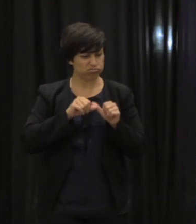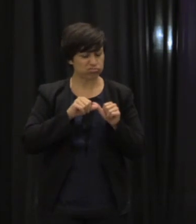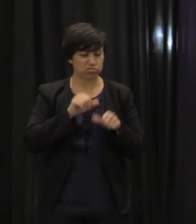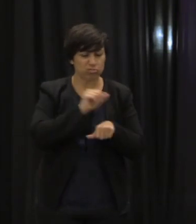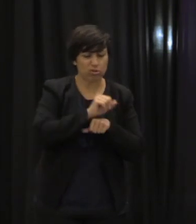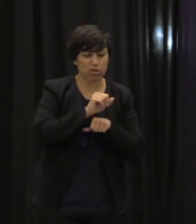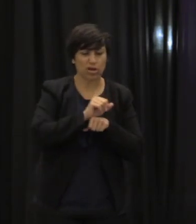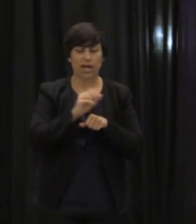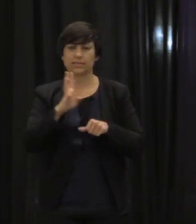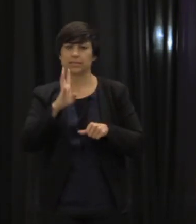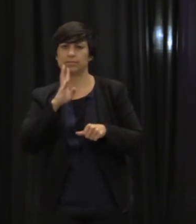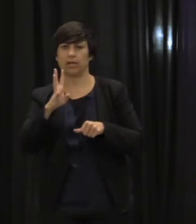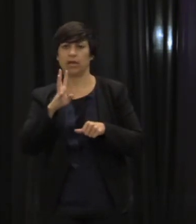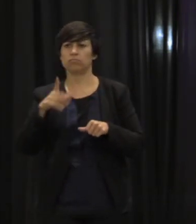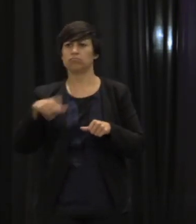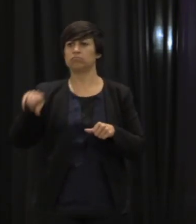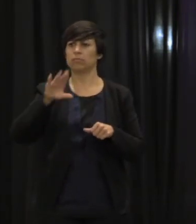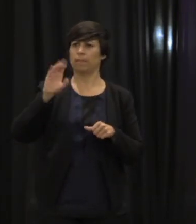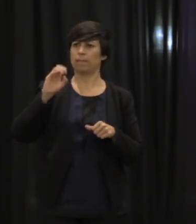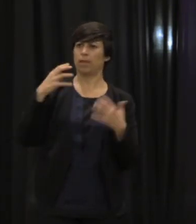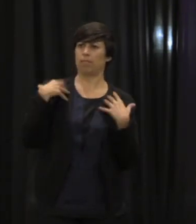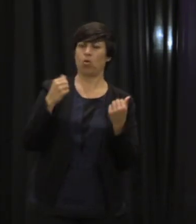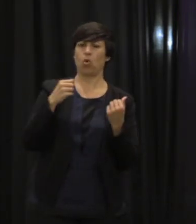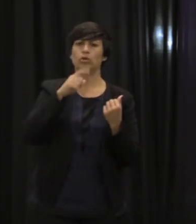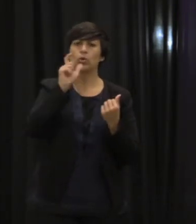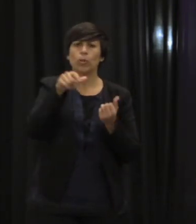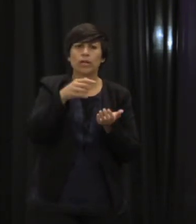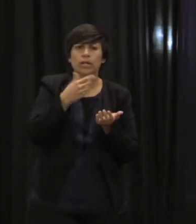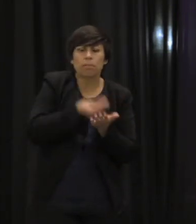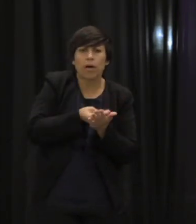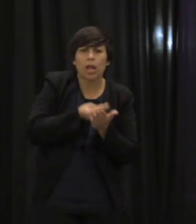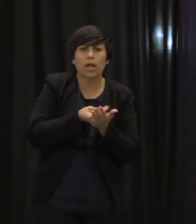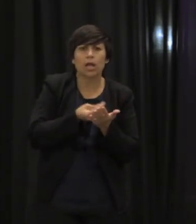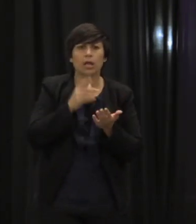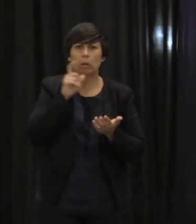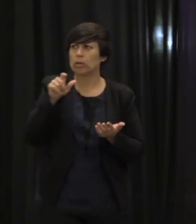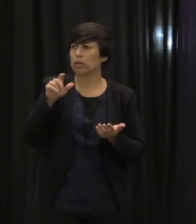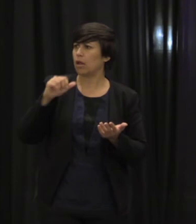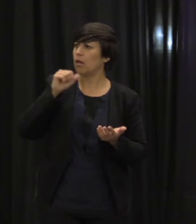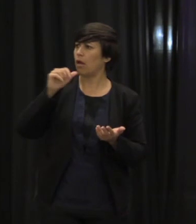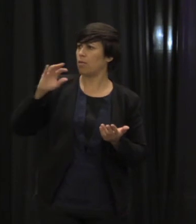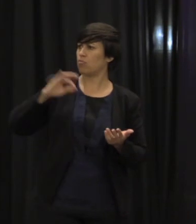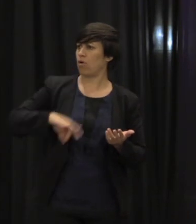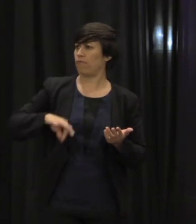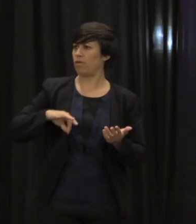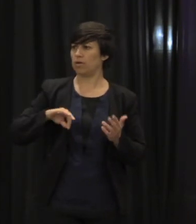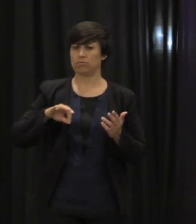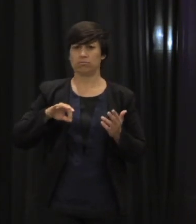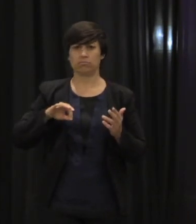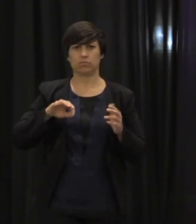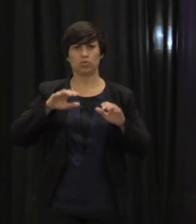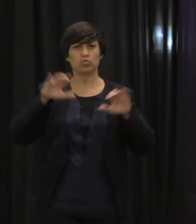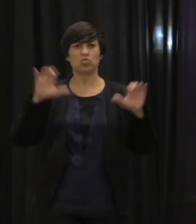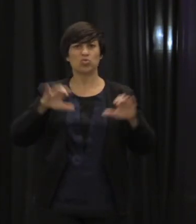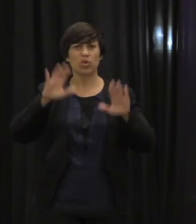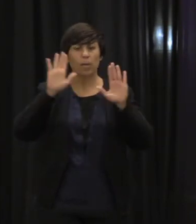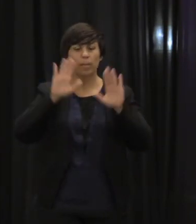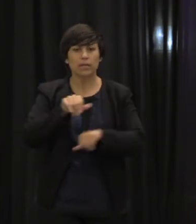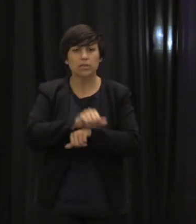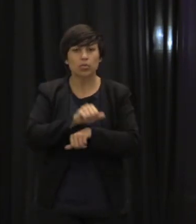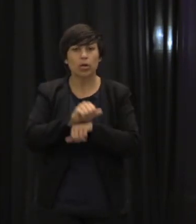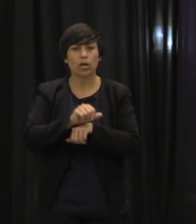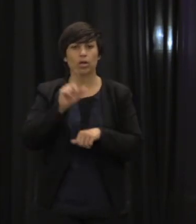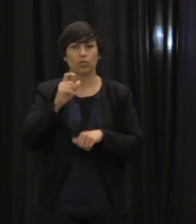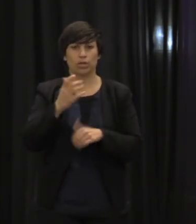Be bold. You don't need money or a nonprofit to do amazing work. You need